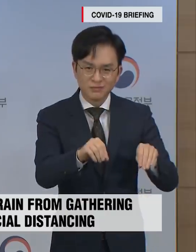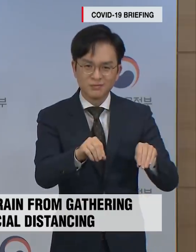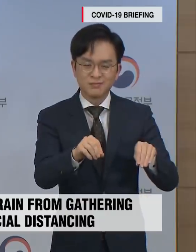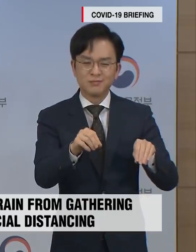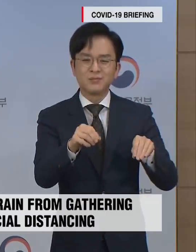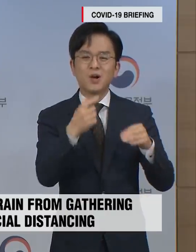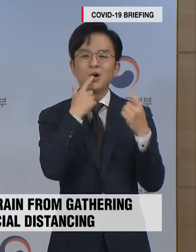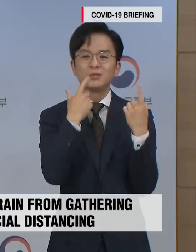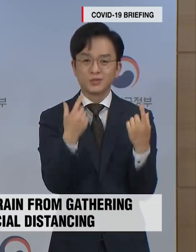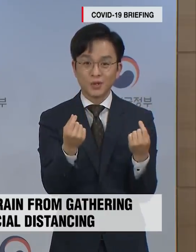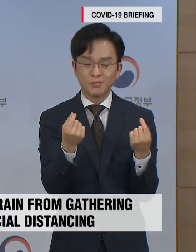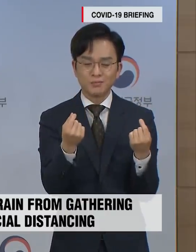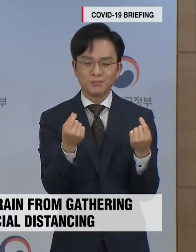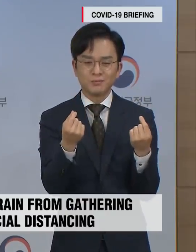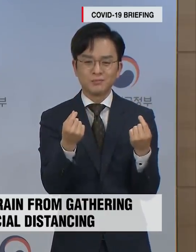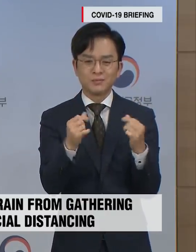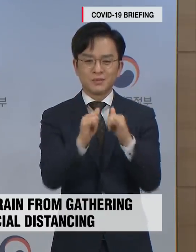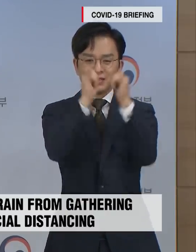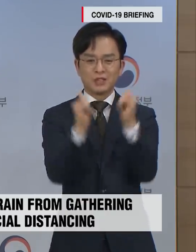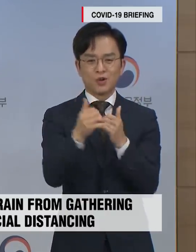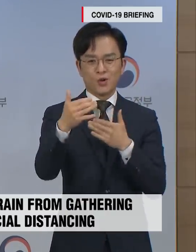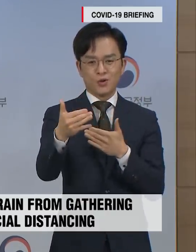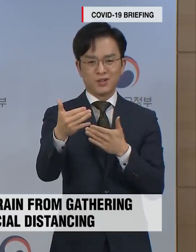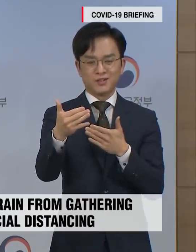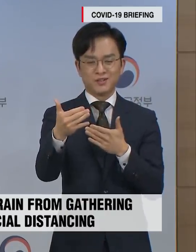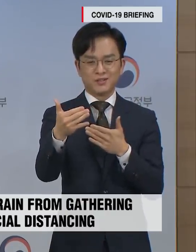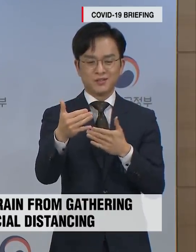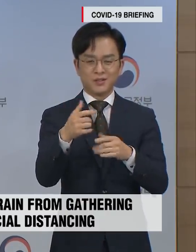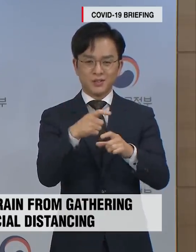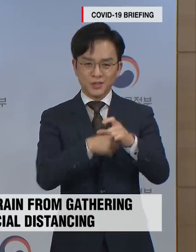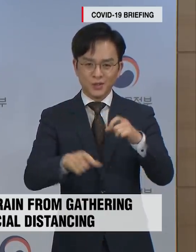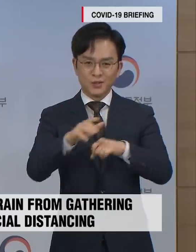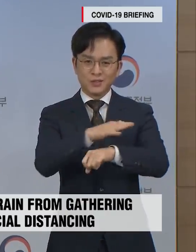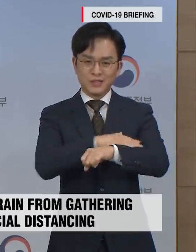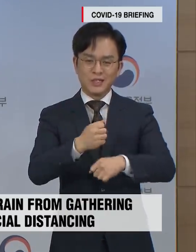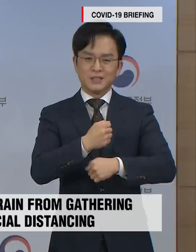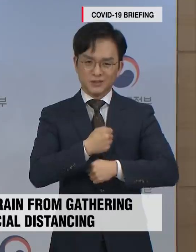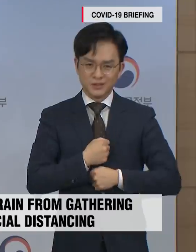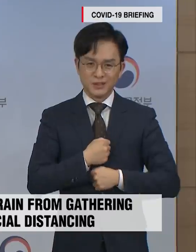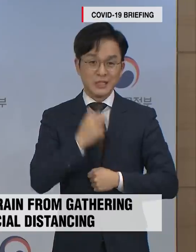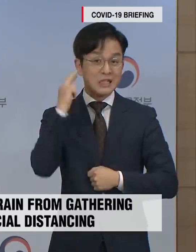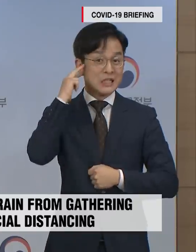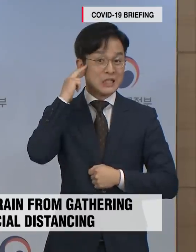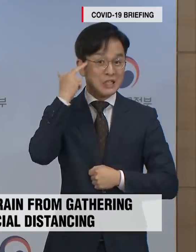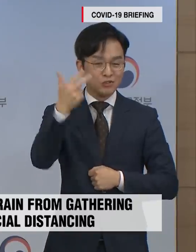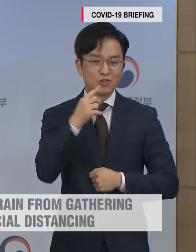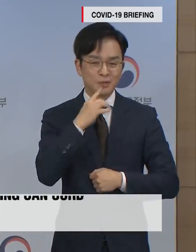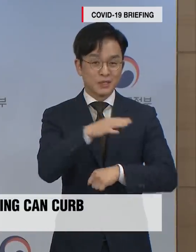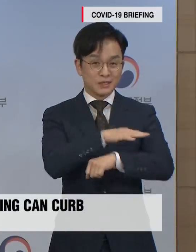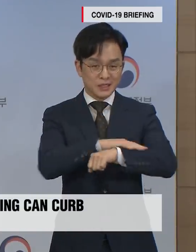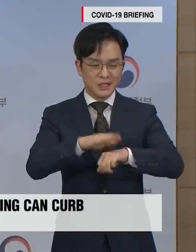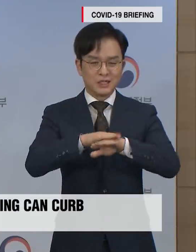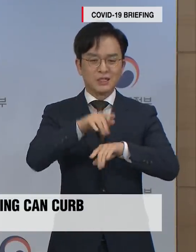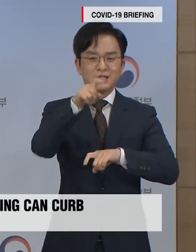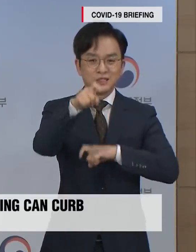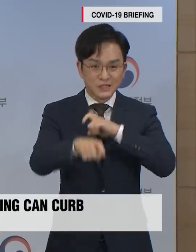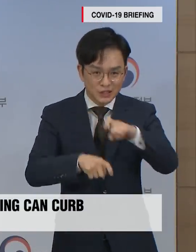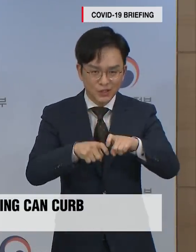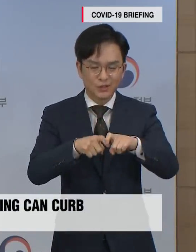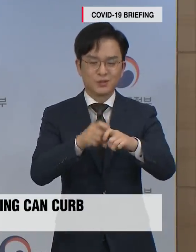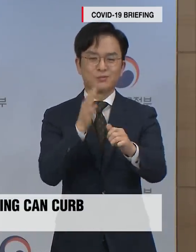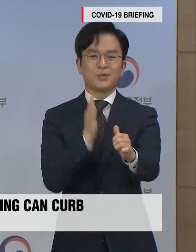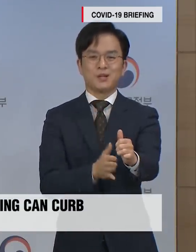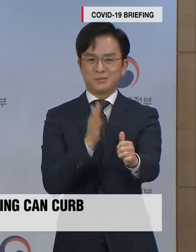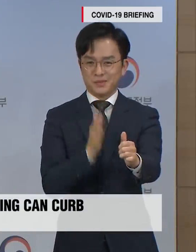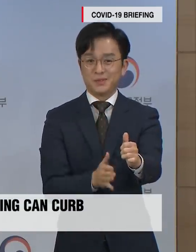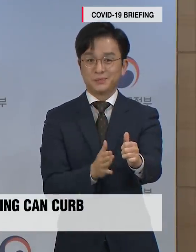social distancing. And this is more important than all else. So we want to ask you once again to continue to